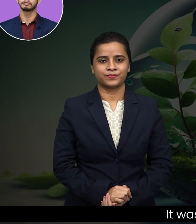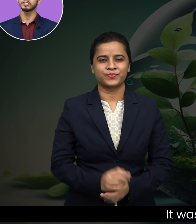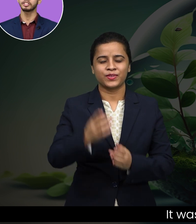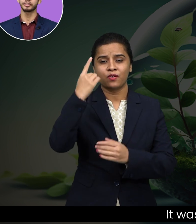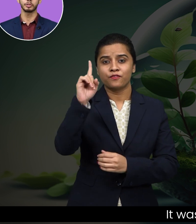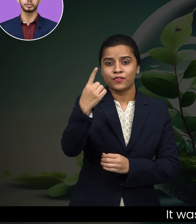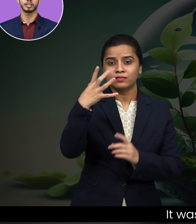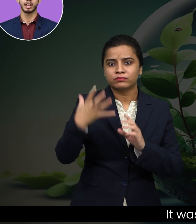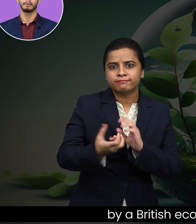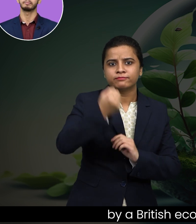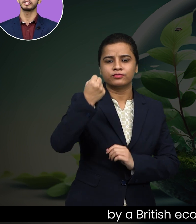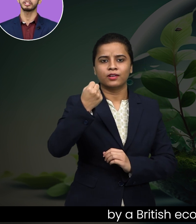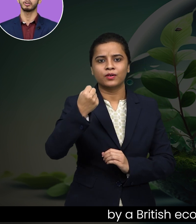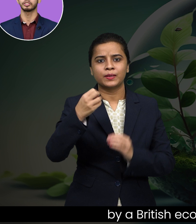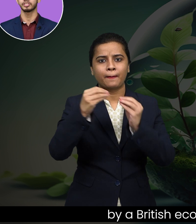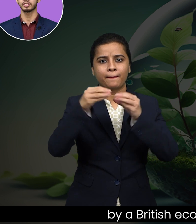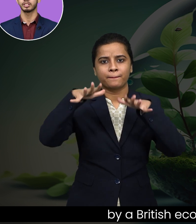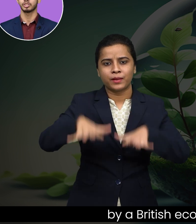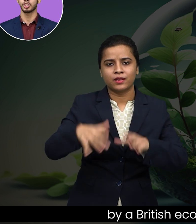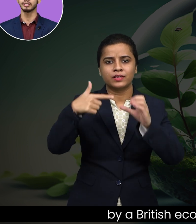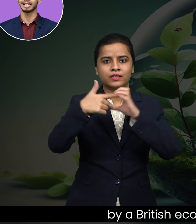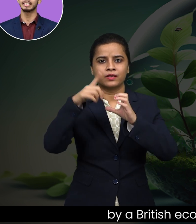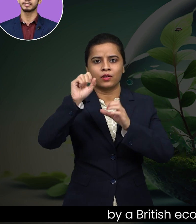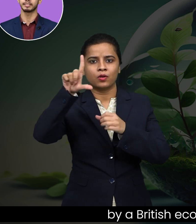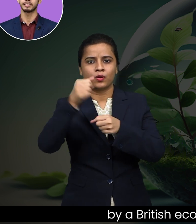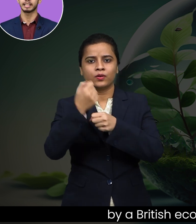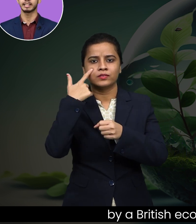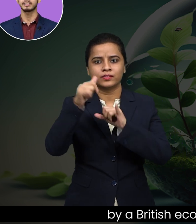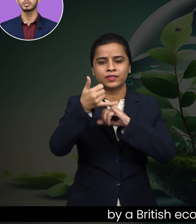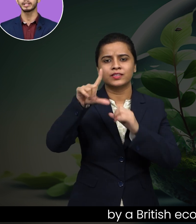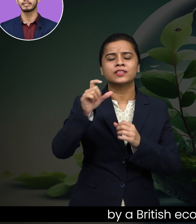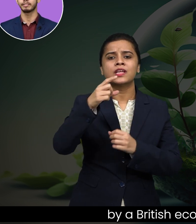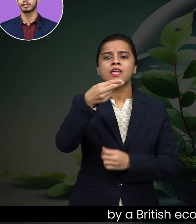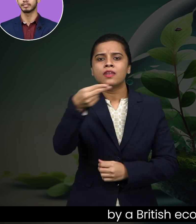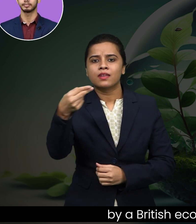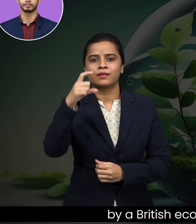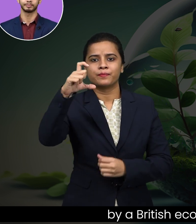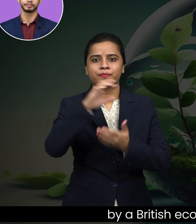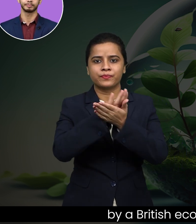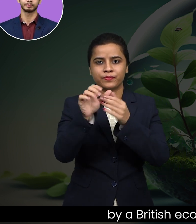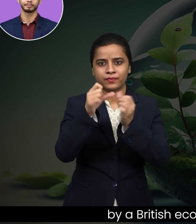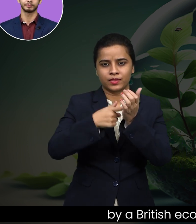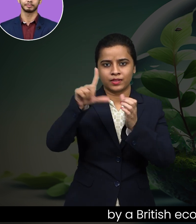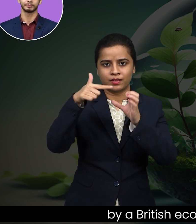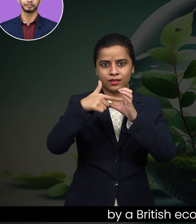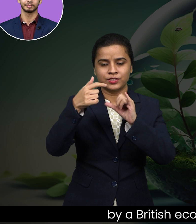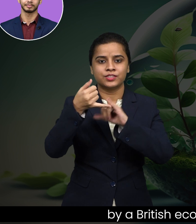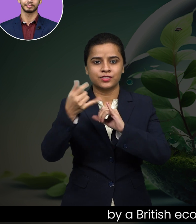It was first introduced by a British ecologist, Charles Elton, in 1927.